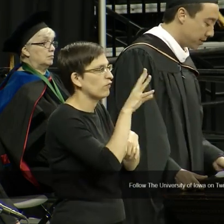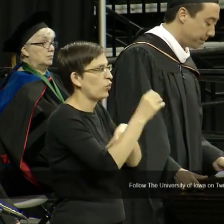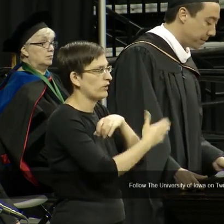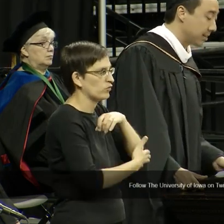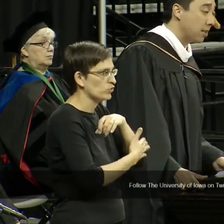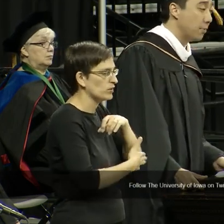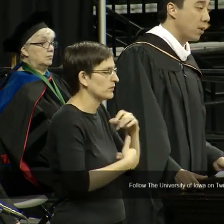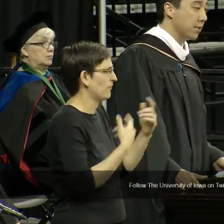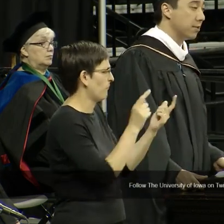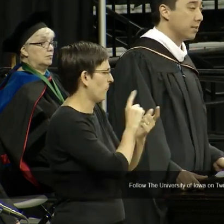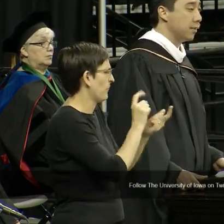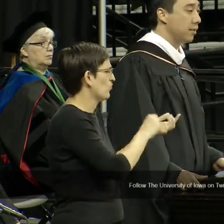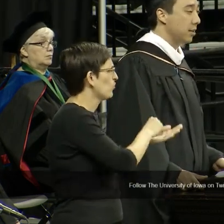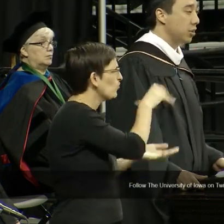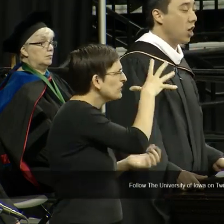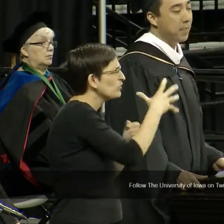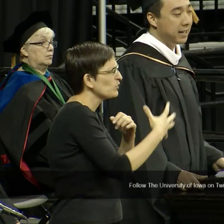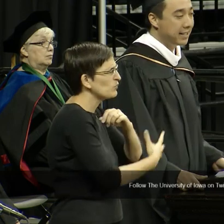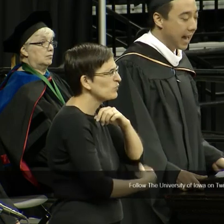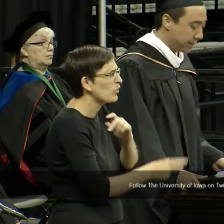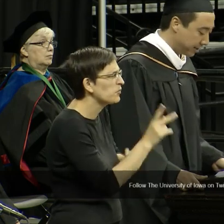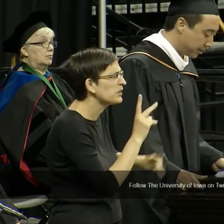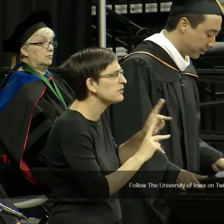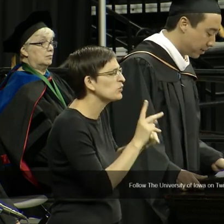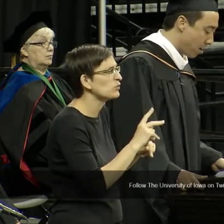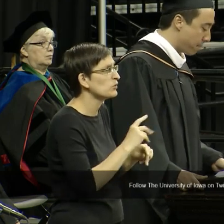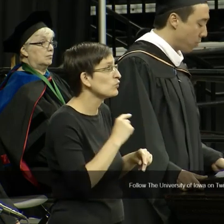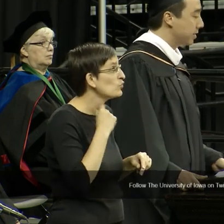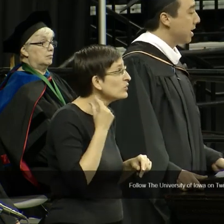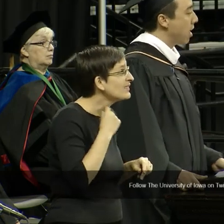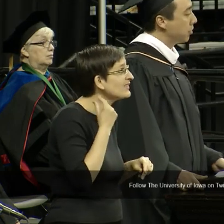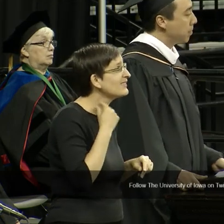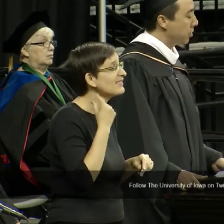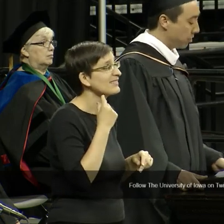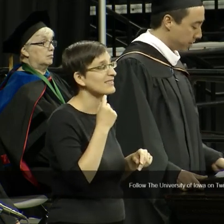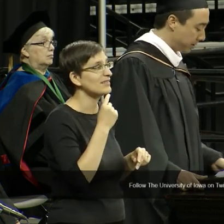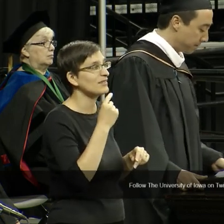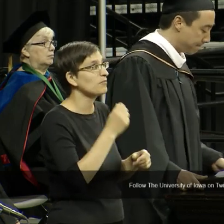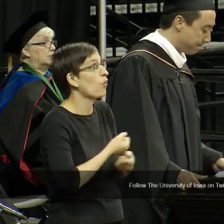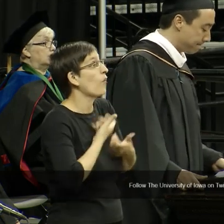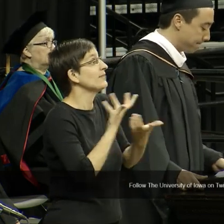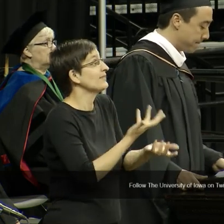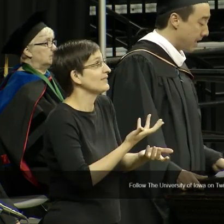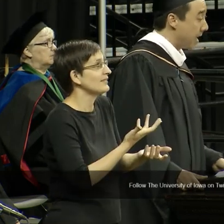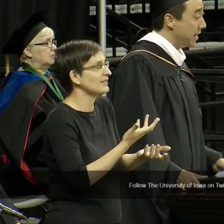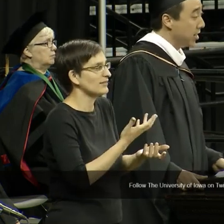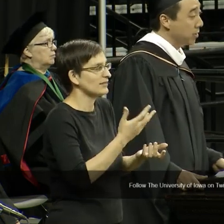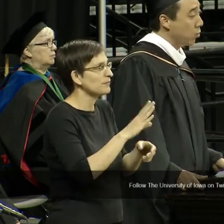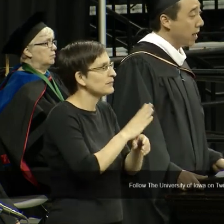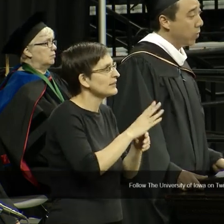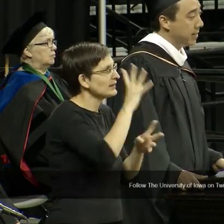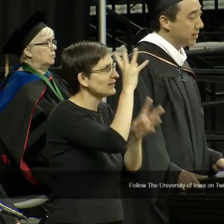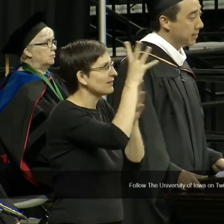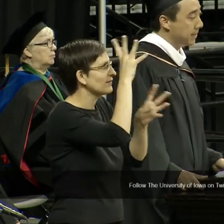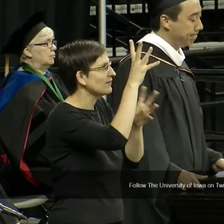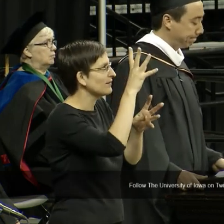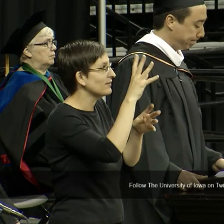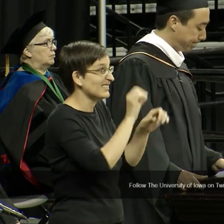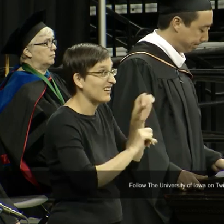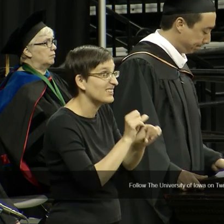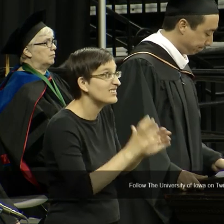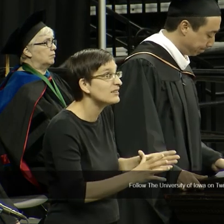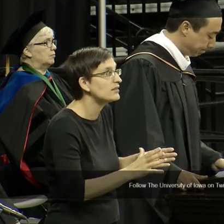stars and slum dwellers, shaman and scientists, poets and entrepreneurs, and here is what I witnessed.